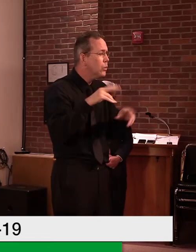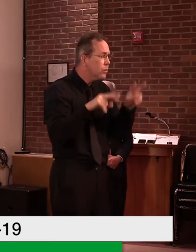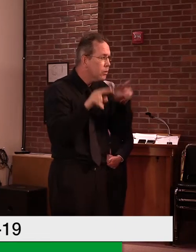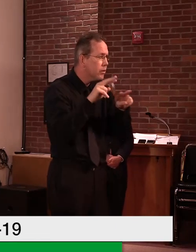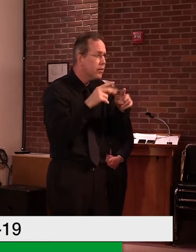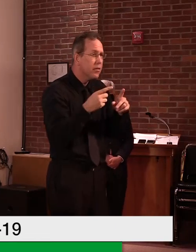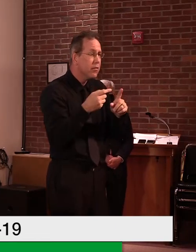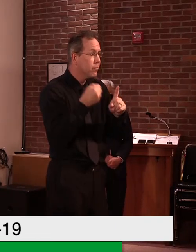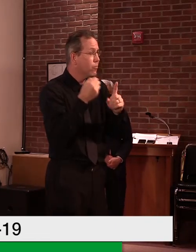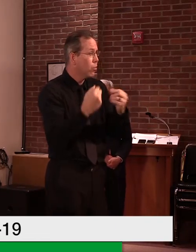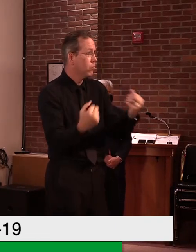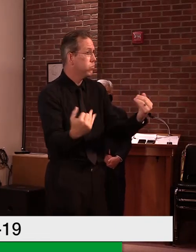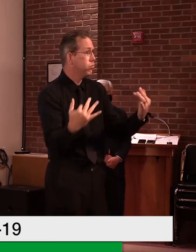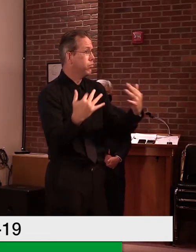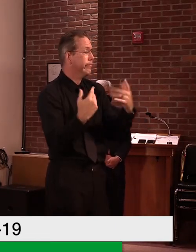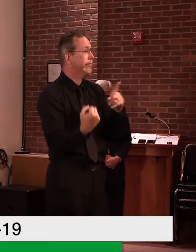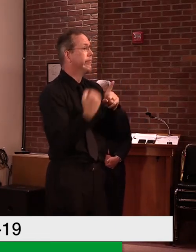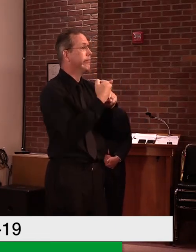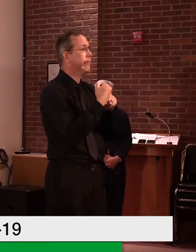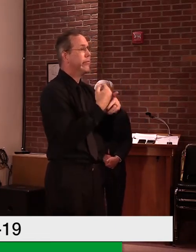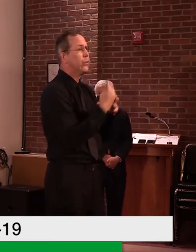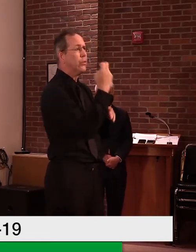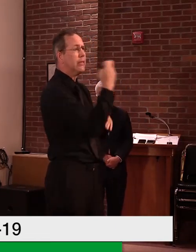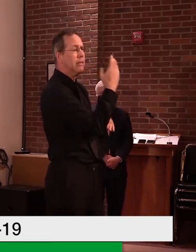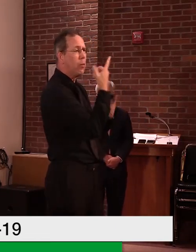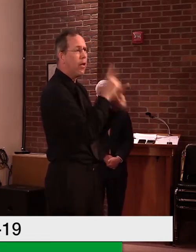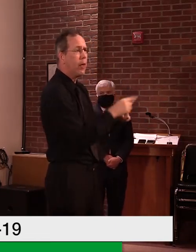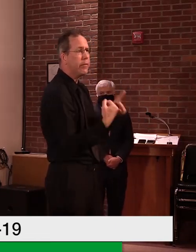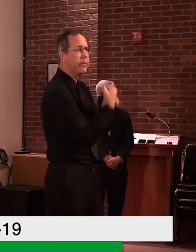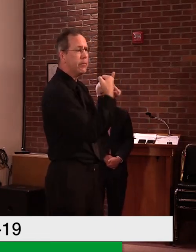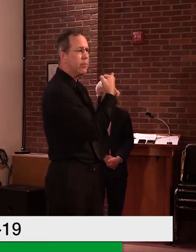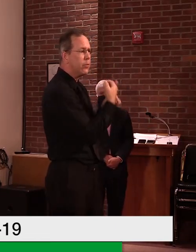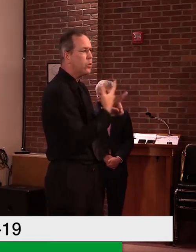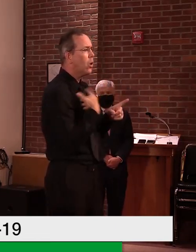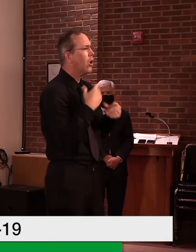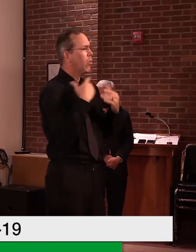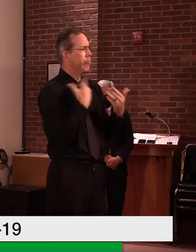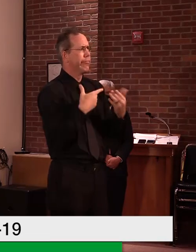well. At this time, I'd like to turn it over to the governor.